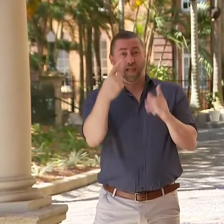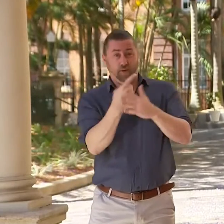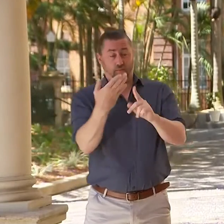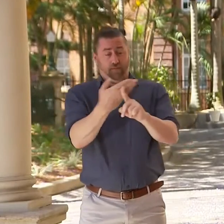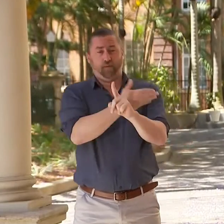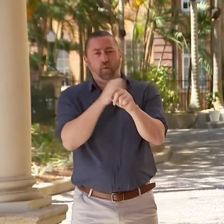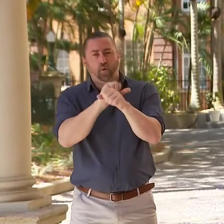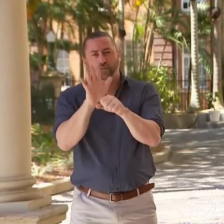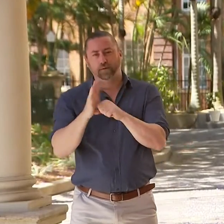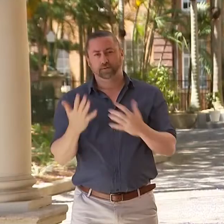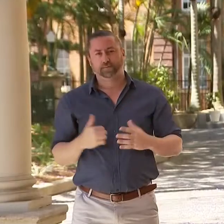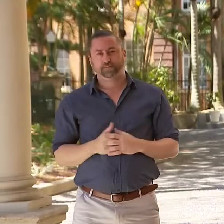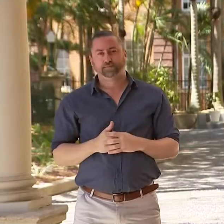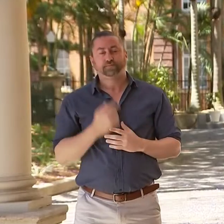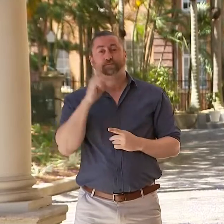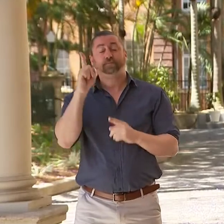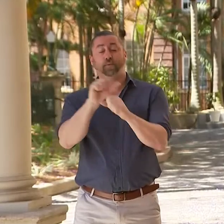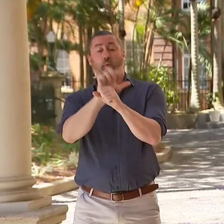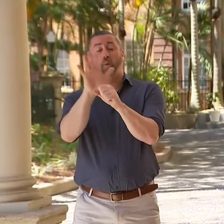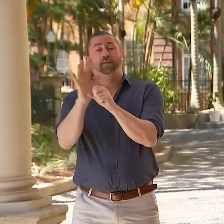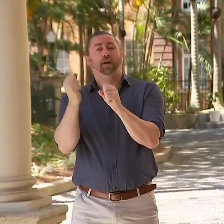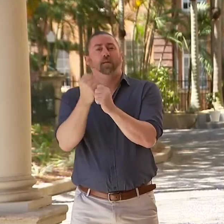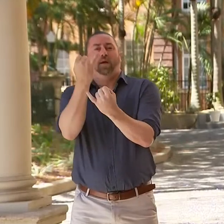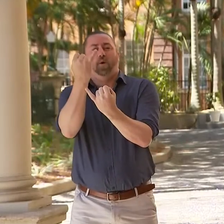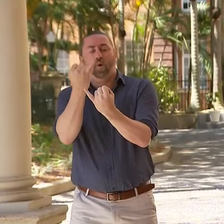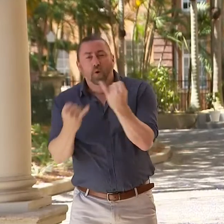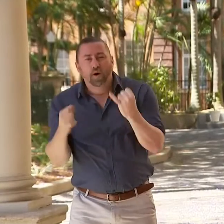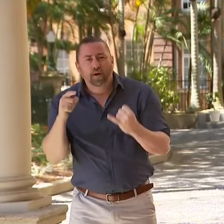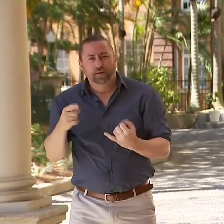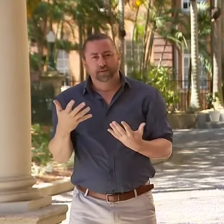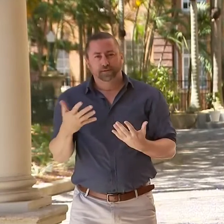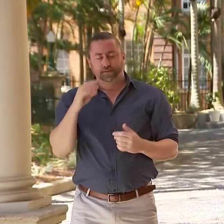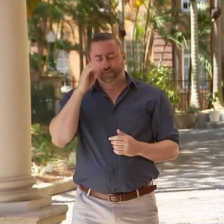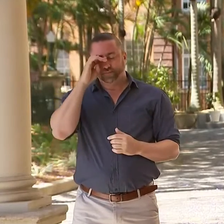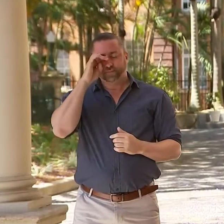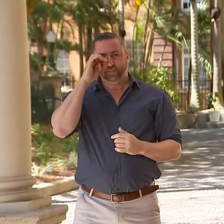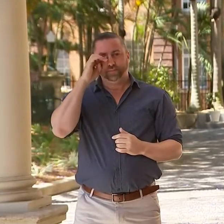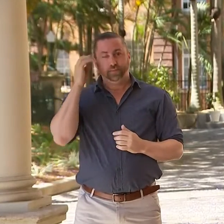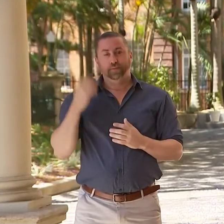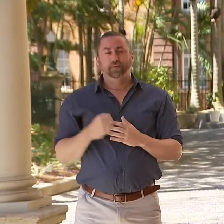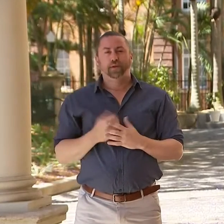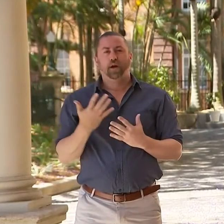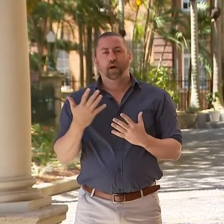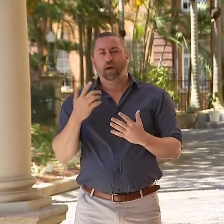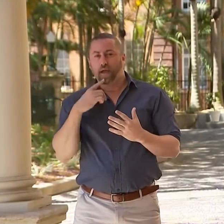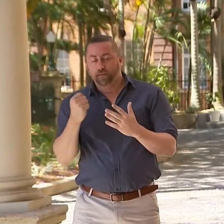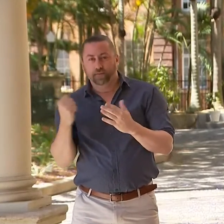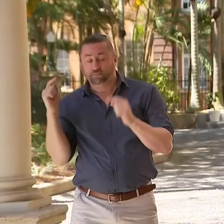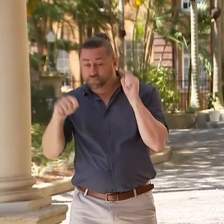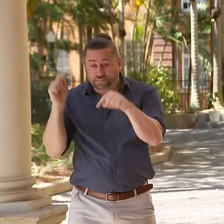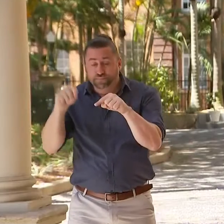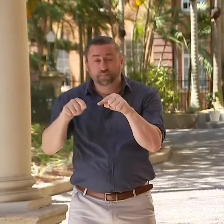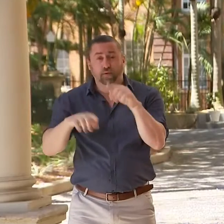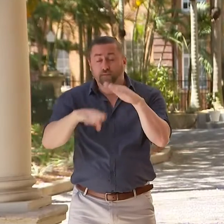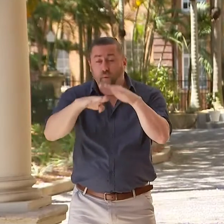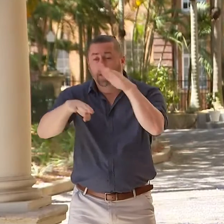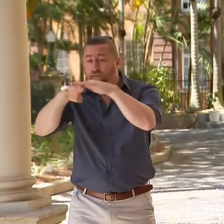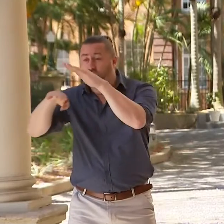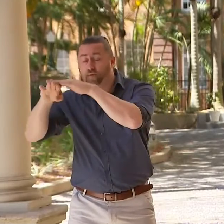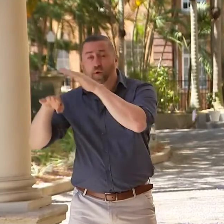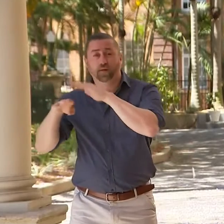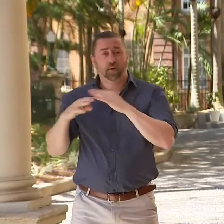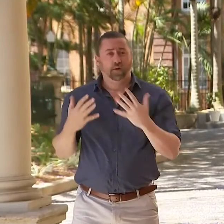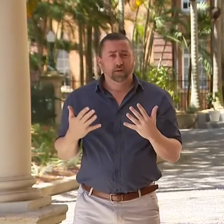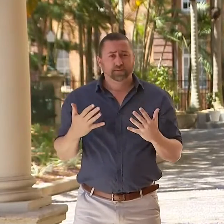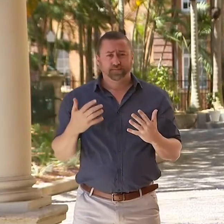saying now is that the pandemic will clearly drive demand that is greater than that. And given that our hospitals are funded